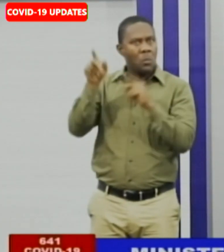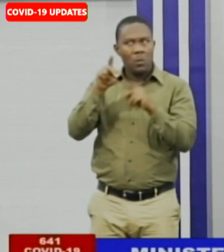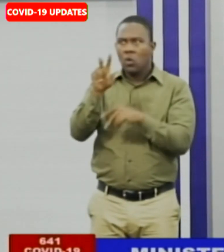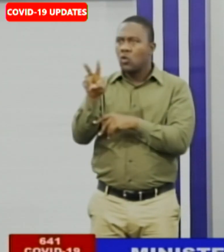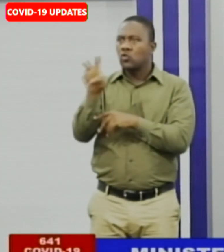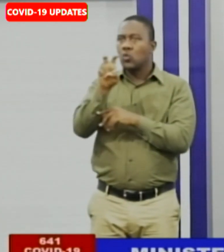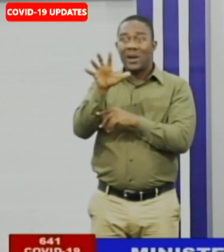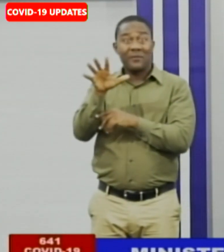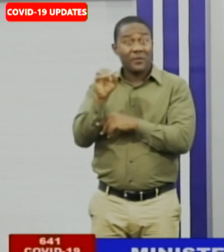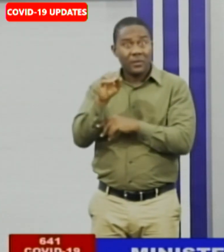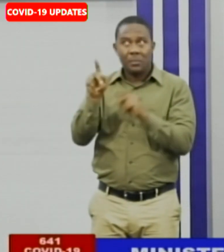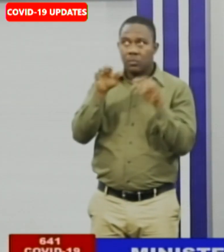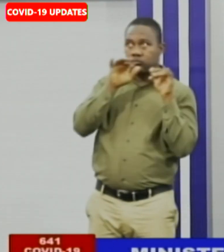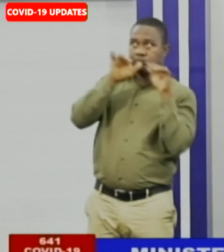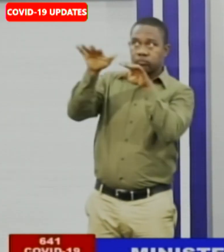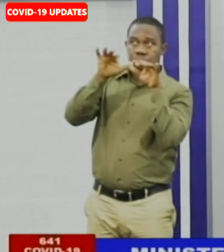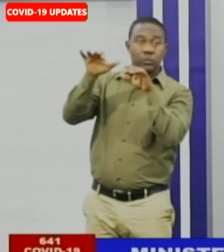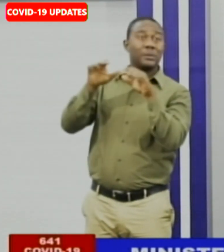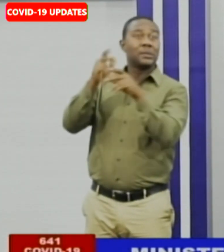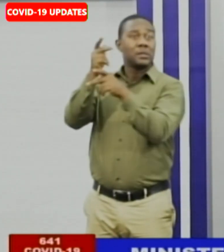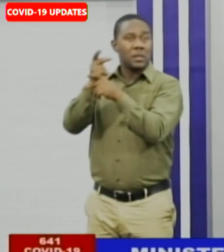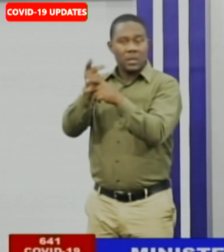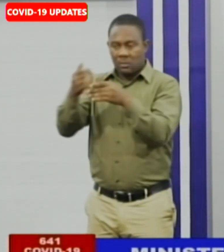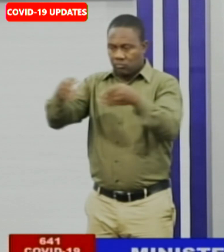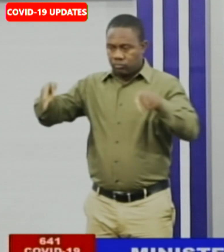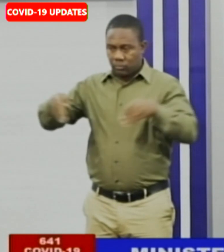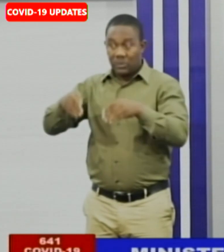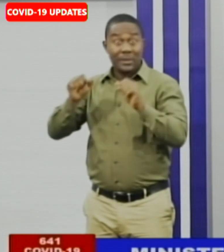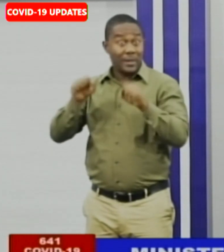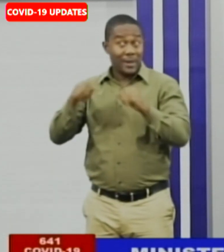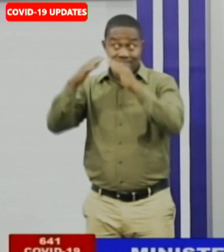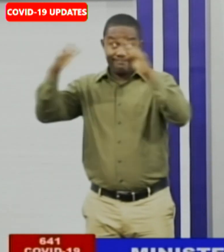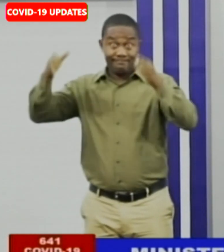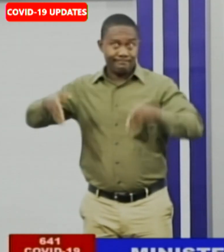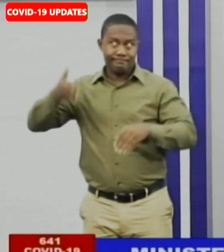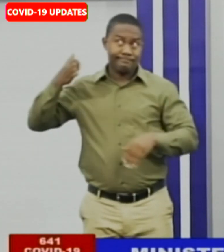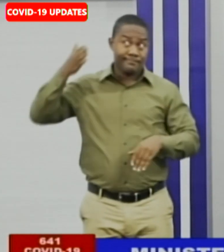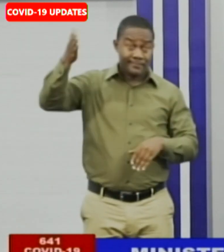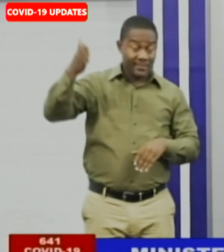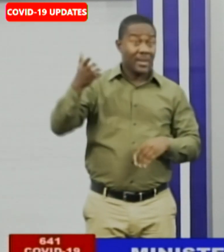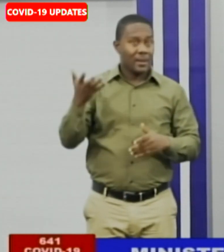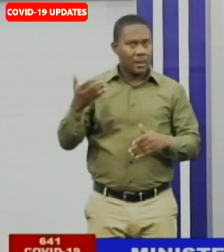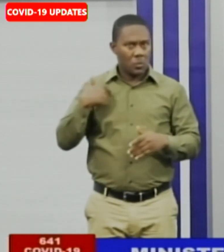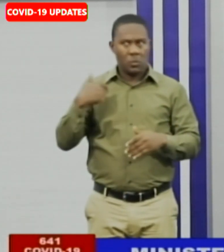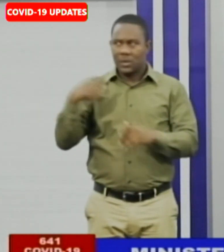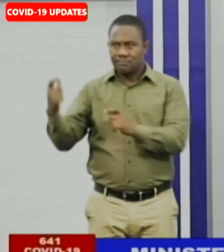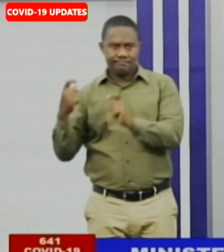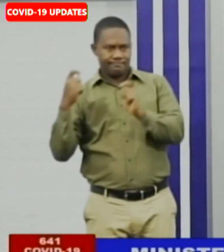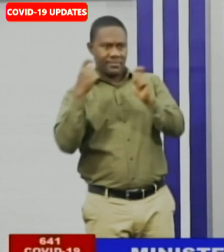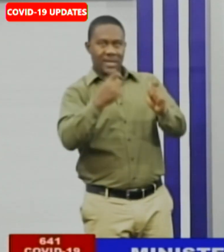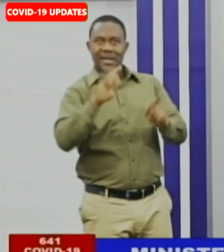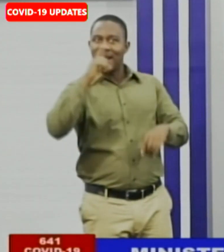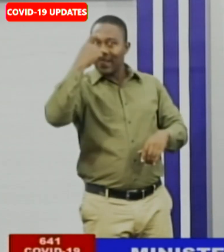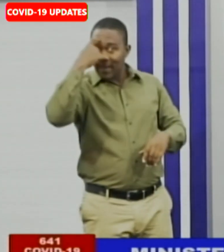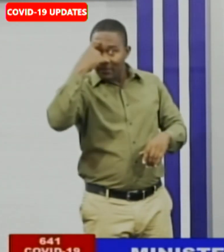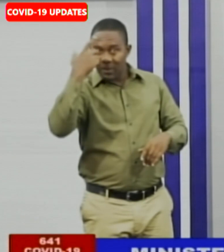people. It is strategically placed. We decided to offer this facility to the use of government as one of the isolation centers to